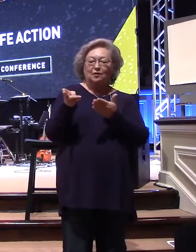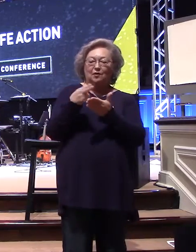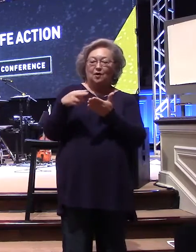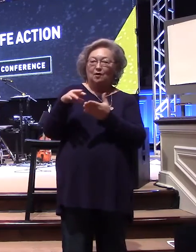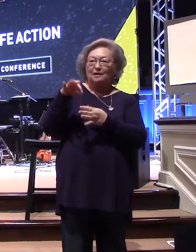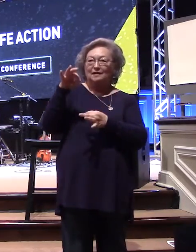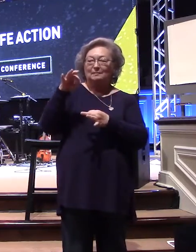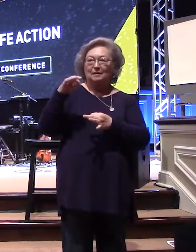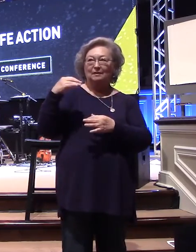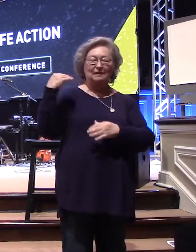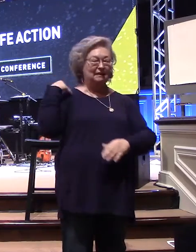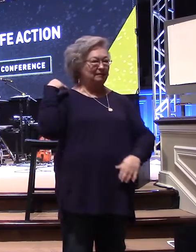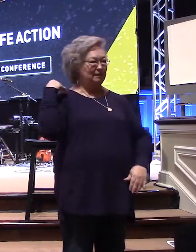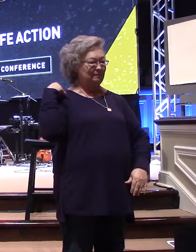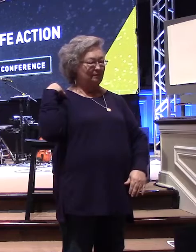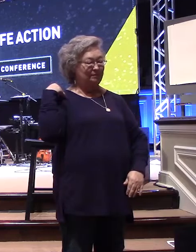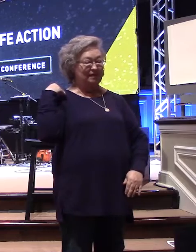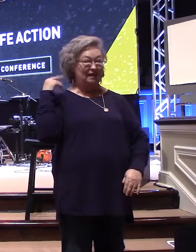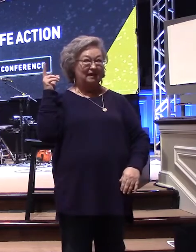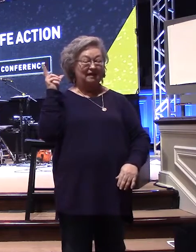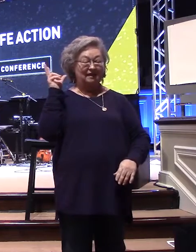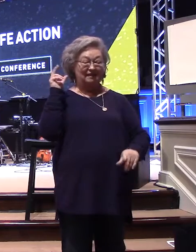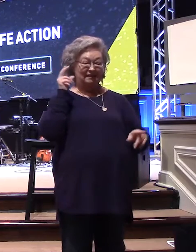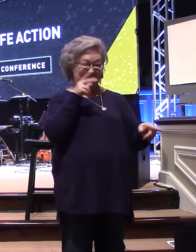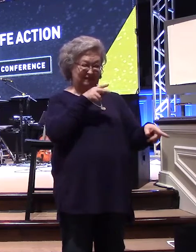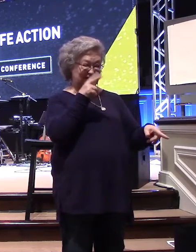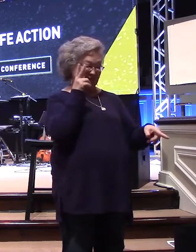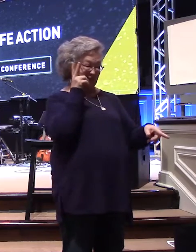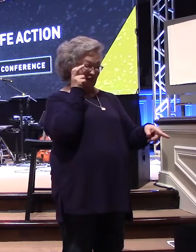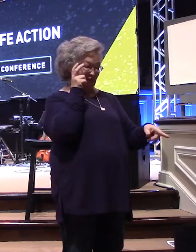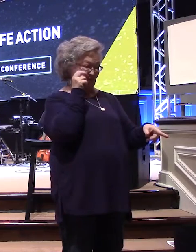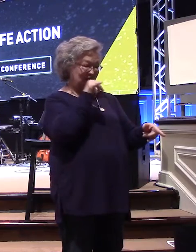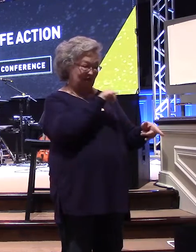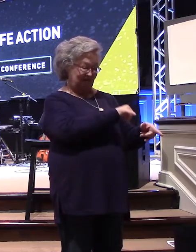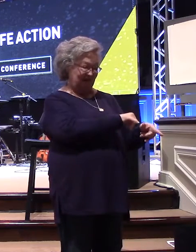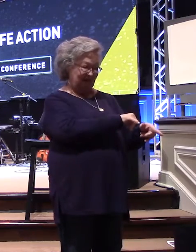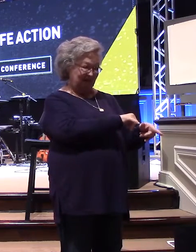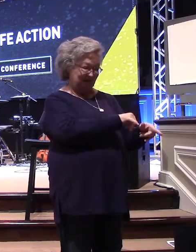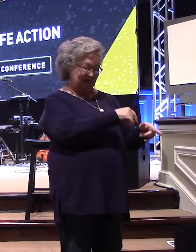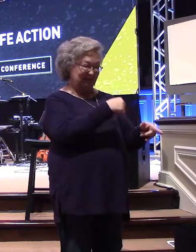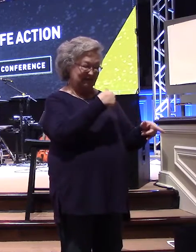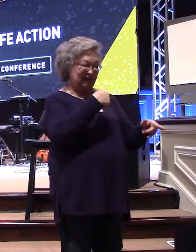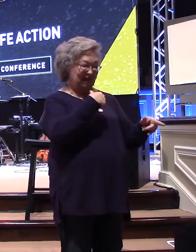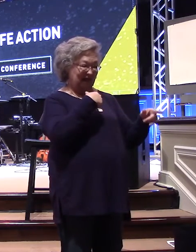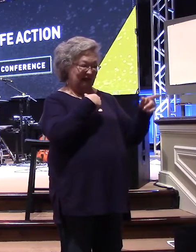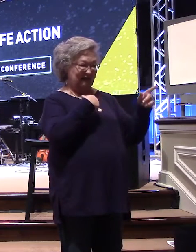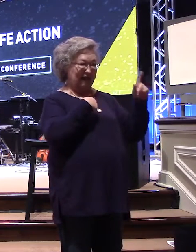say, "Jimmy, did you hear what you just said? Because I was at your house earlier."